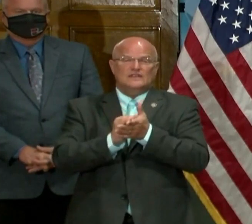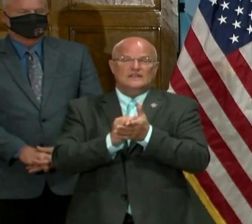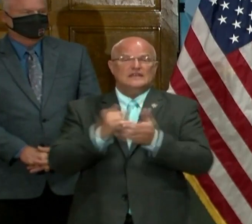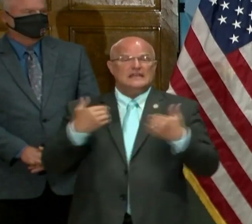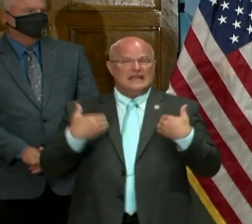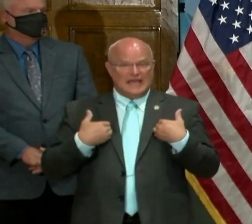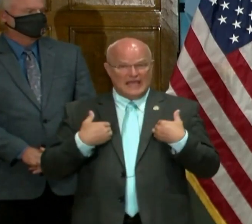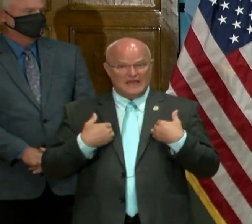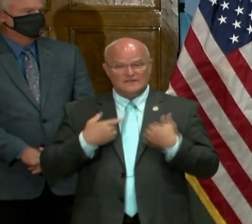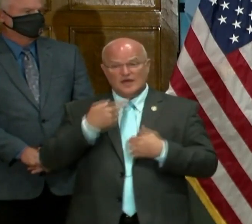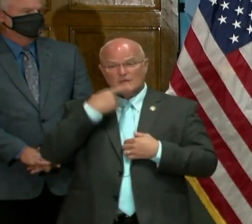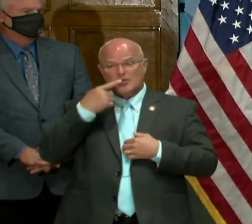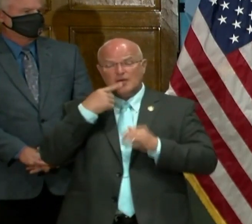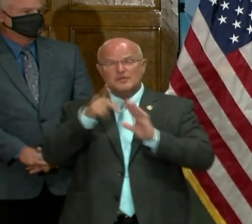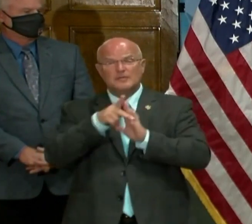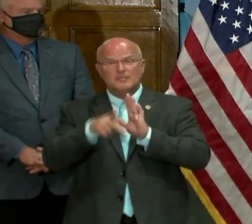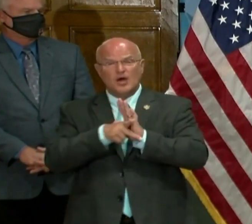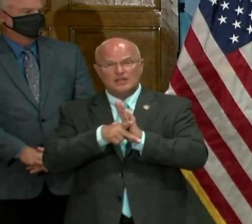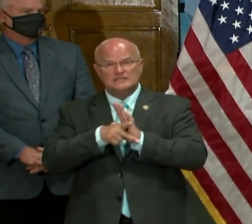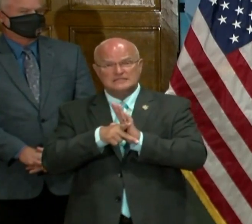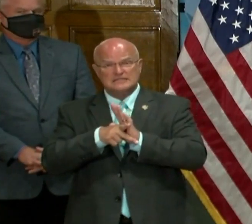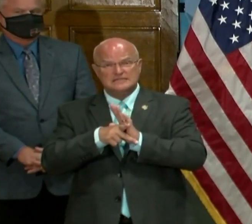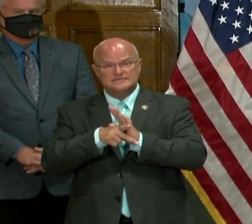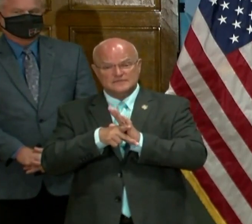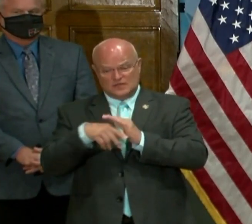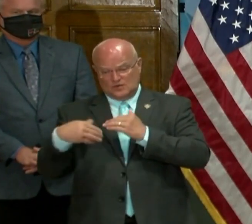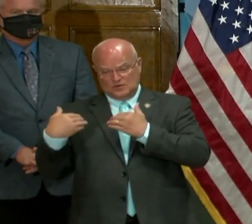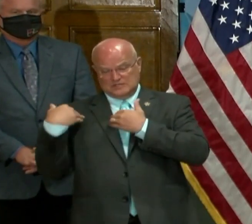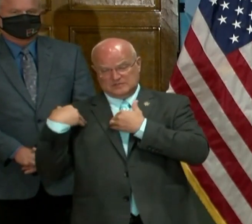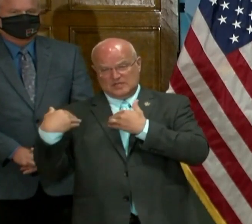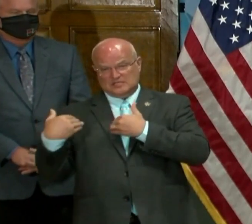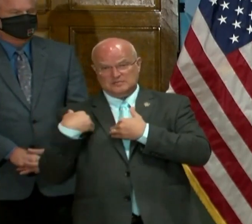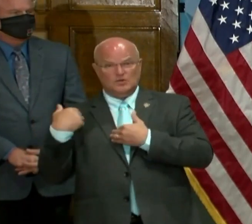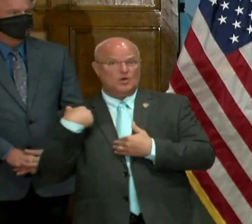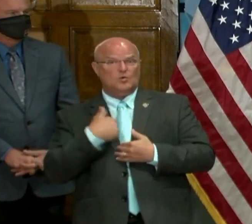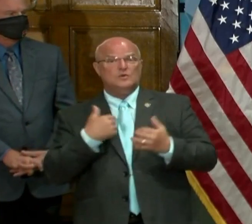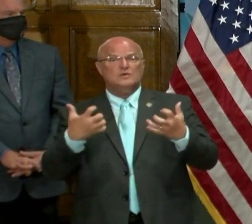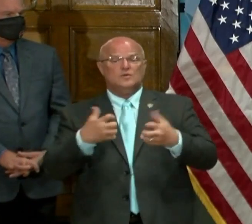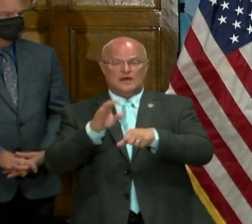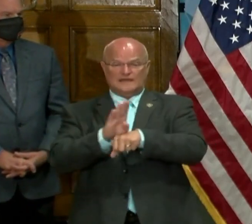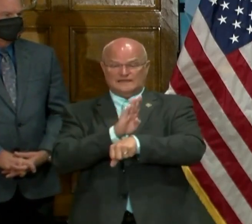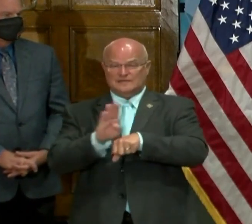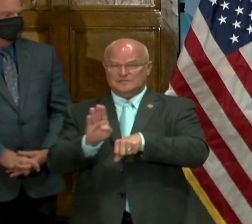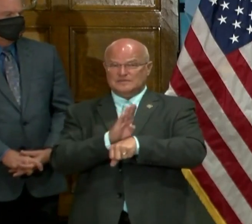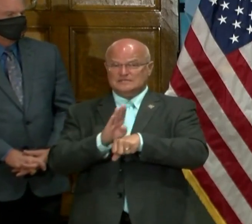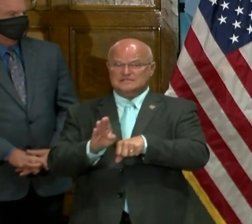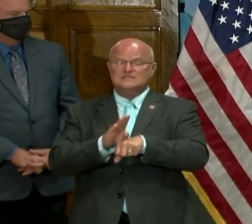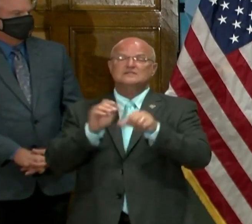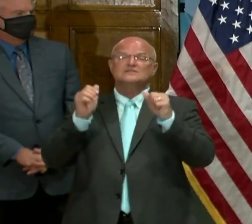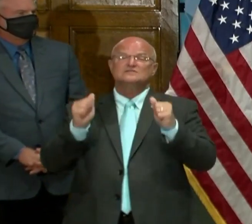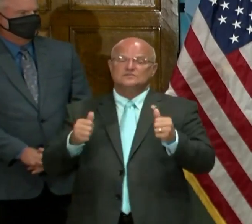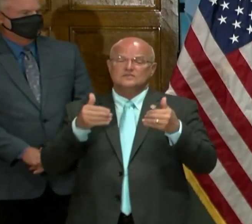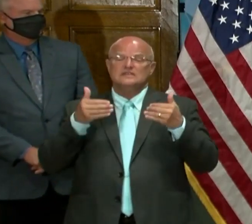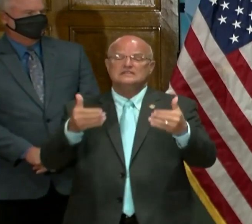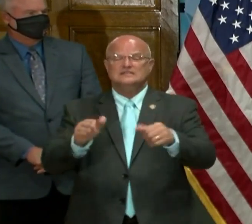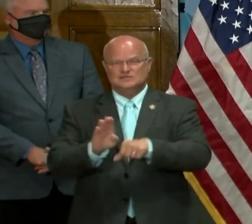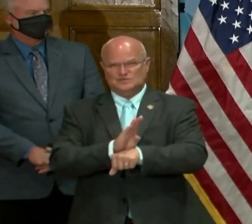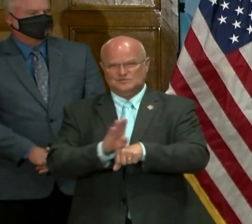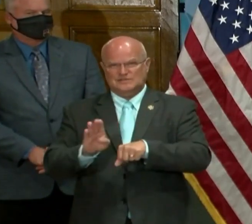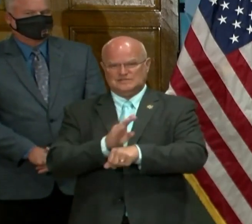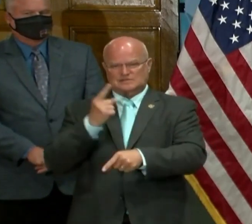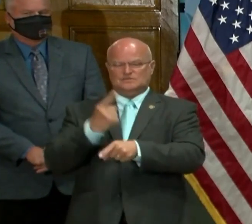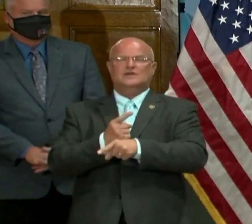that there is a public policy at stake here, that we are wanting our businesses to be able to continue to do